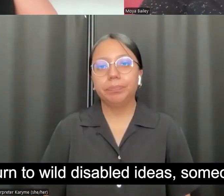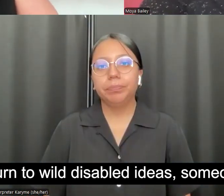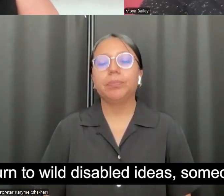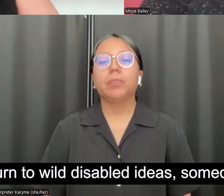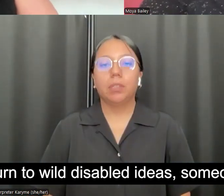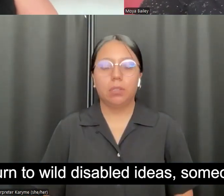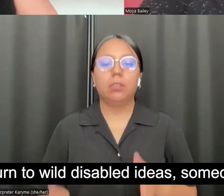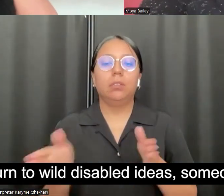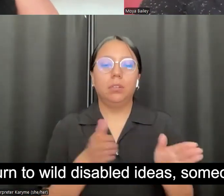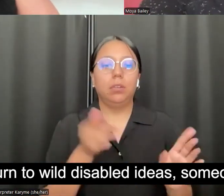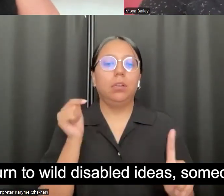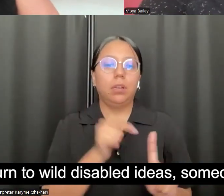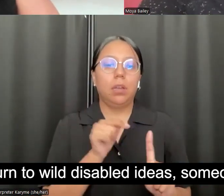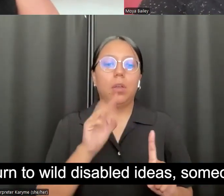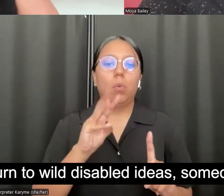disabled ideas,